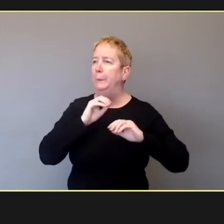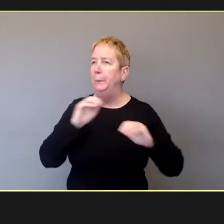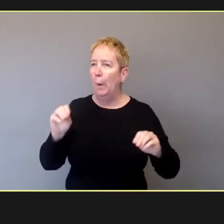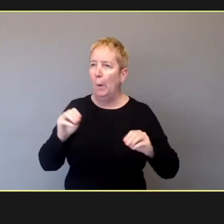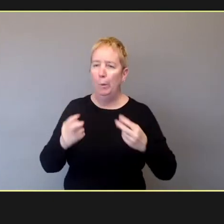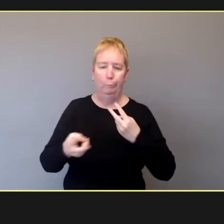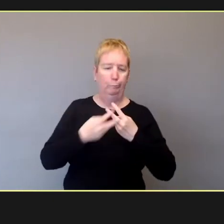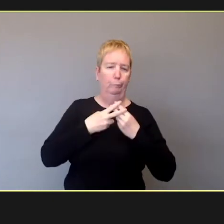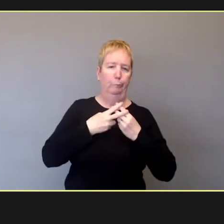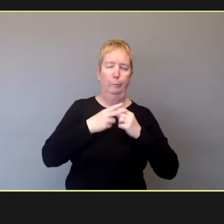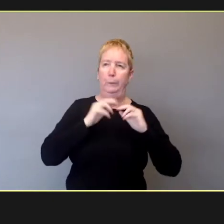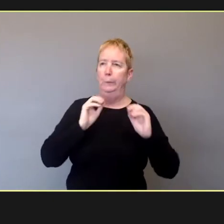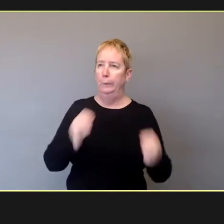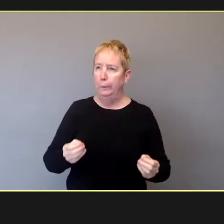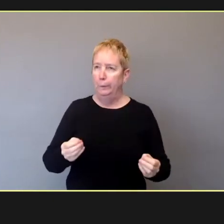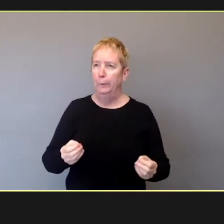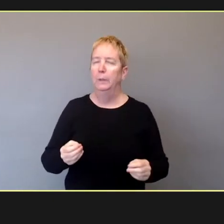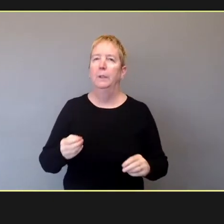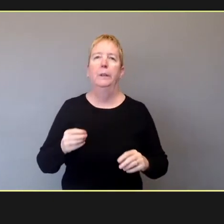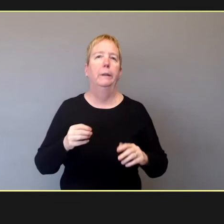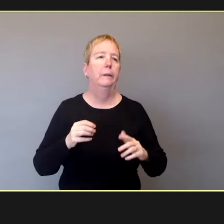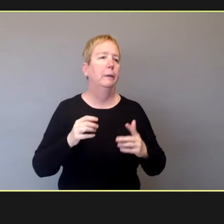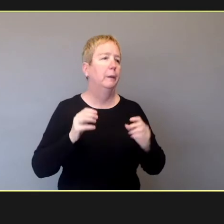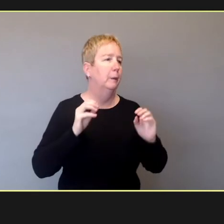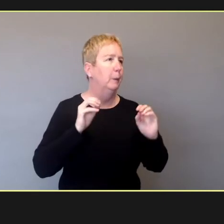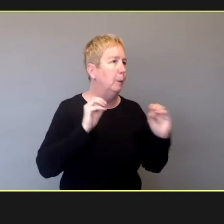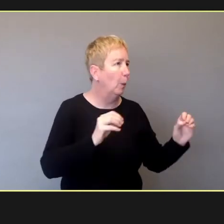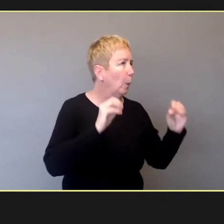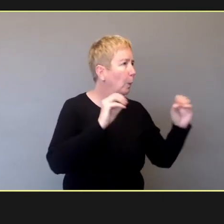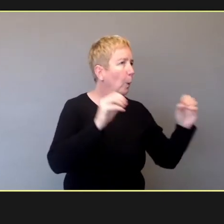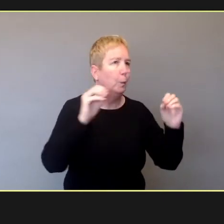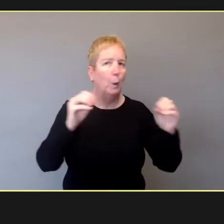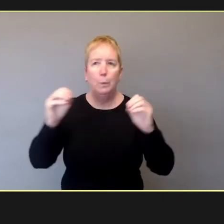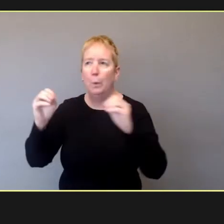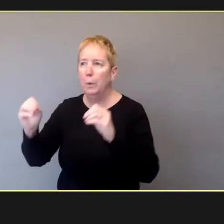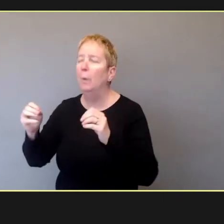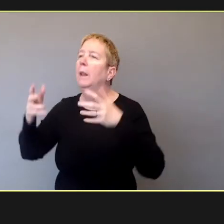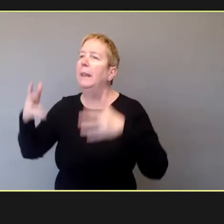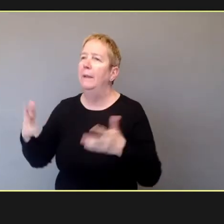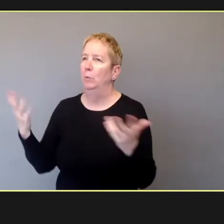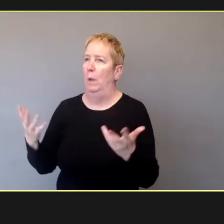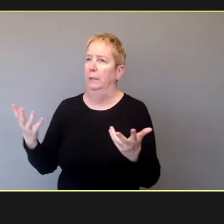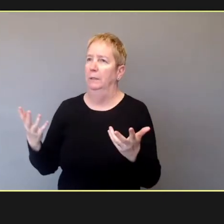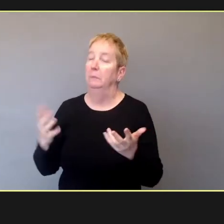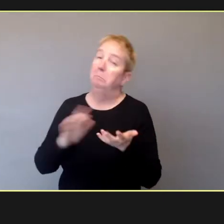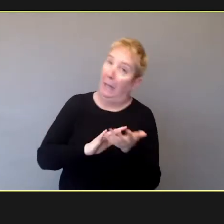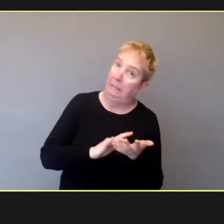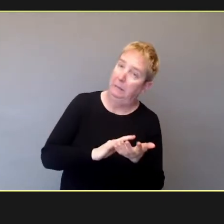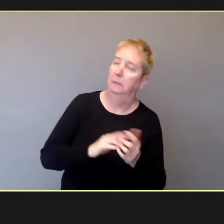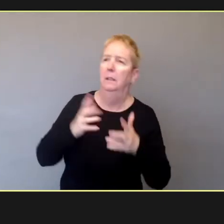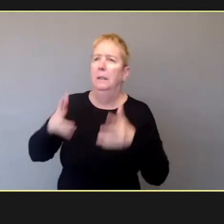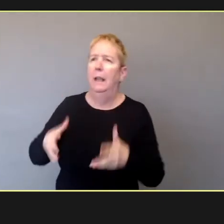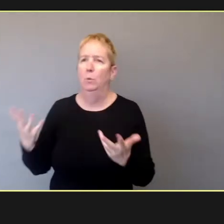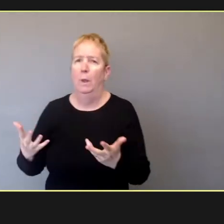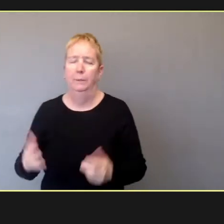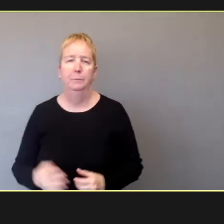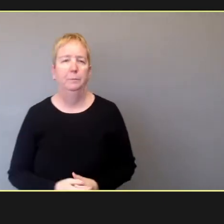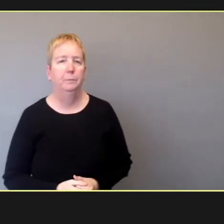other NPIs that are still in effect? Well, remember that there's all of